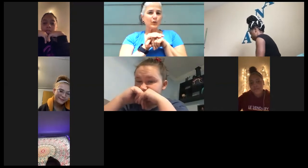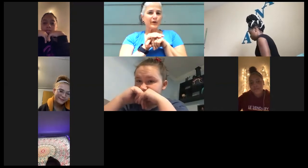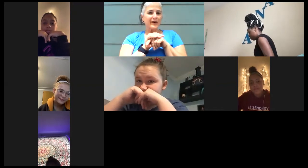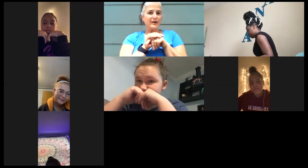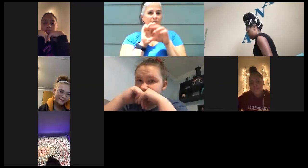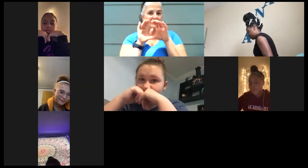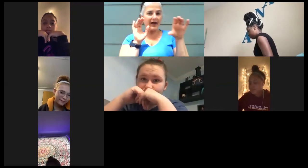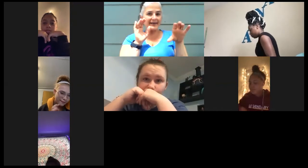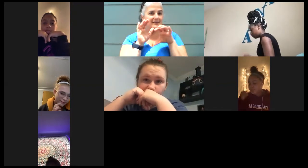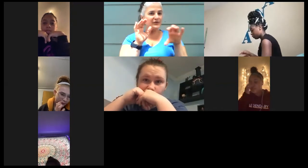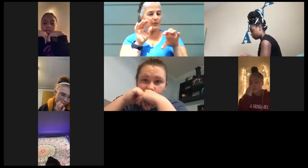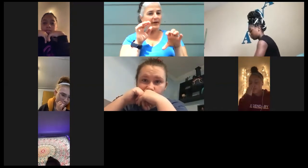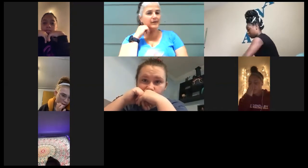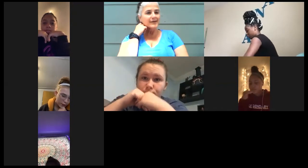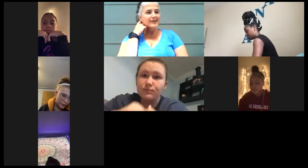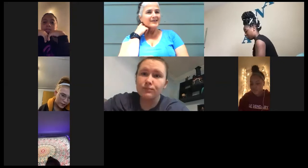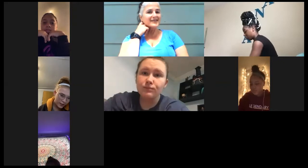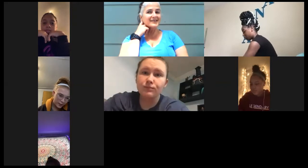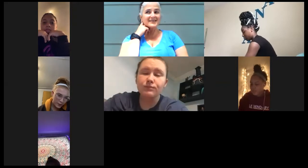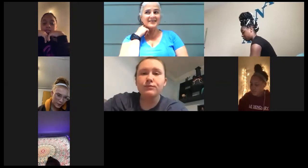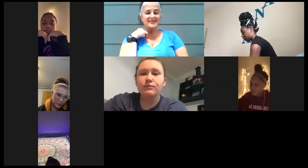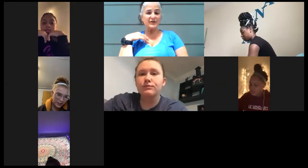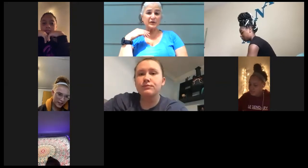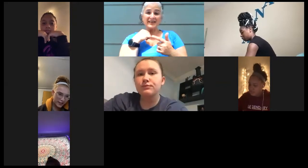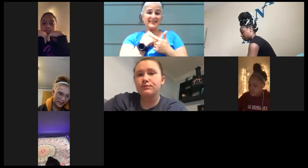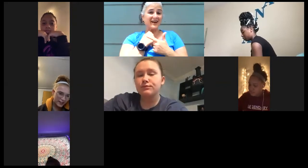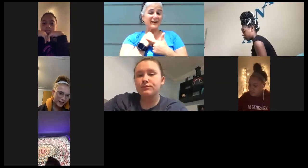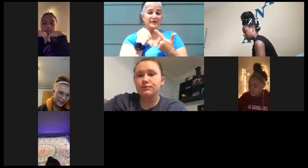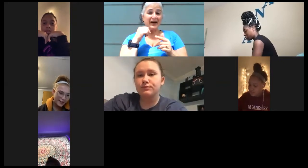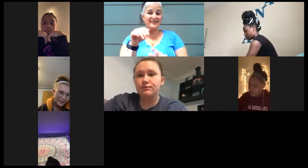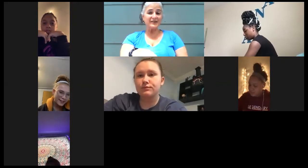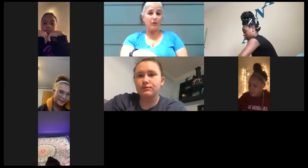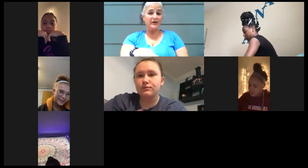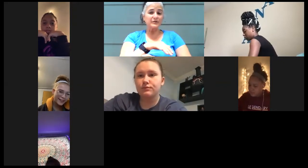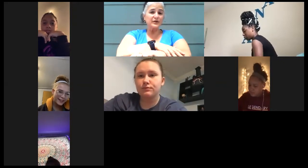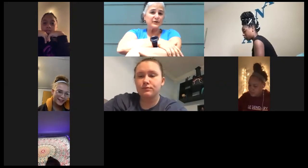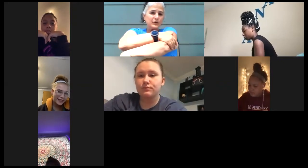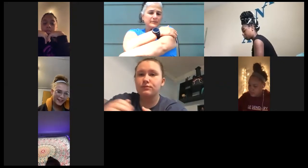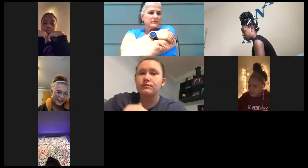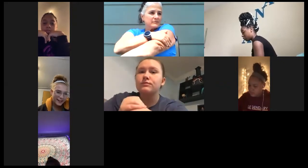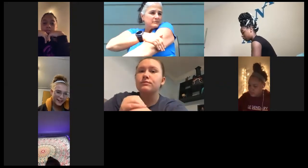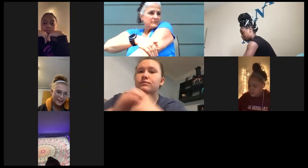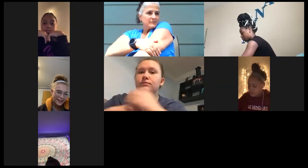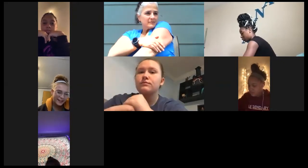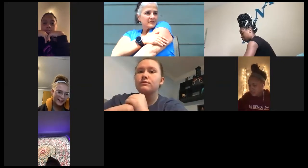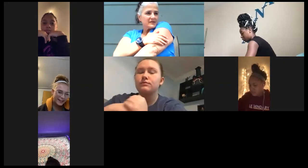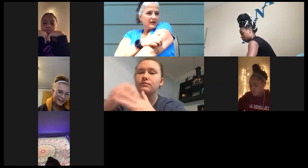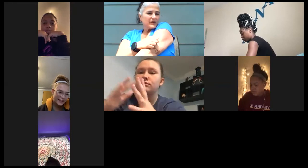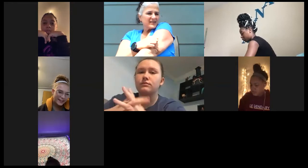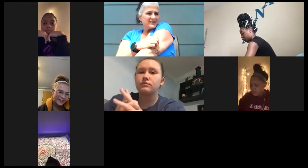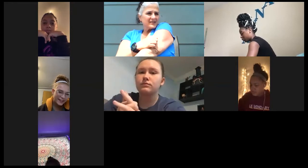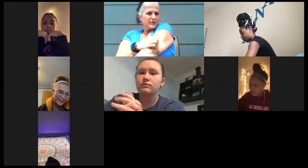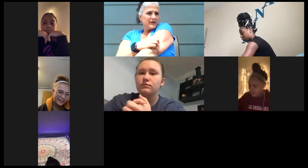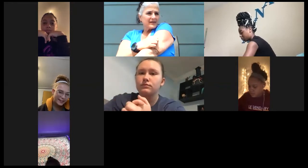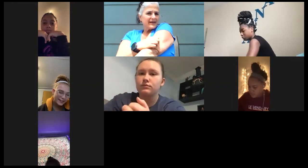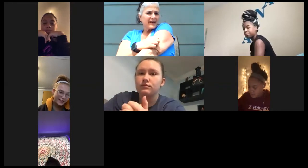do your slides for me, because you're gonna run out of time. And I want them due, I